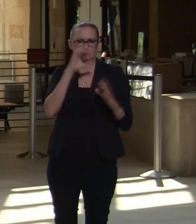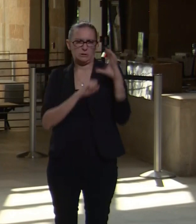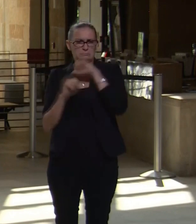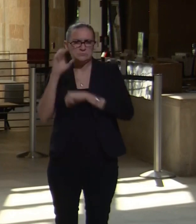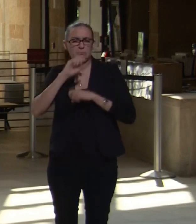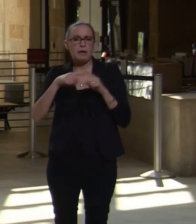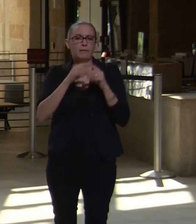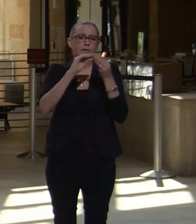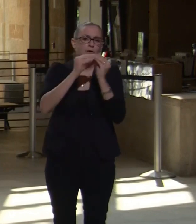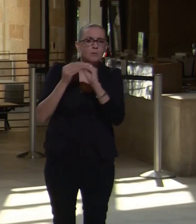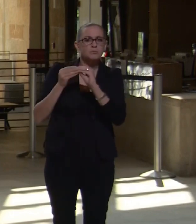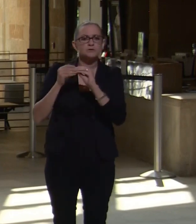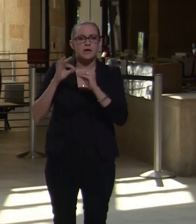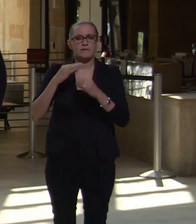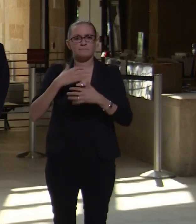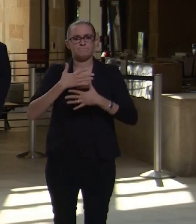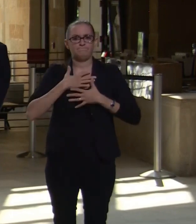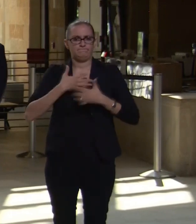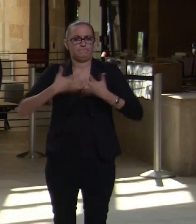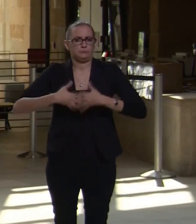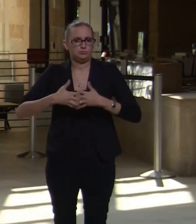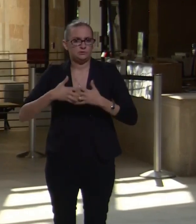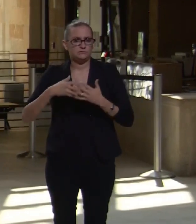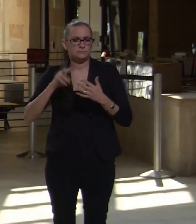of ventilators on hand.